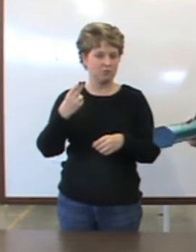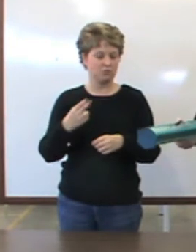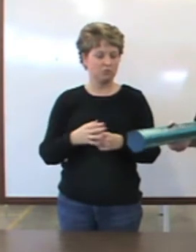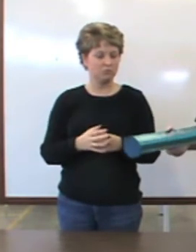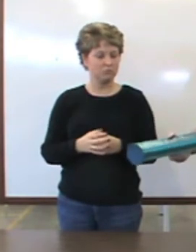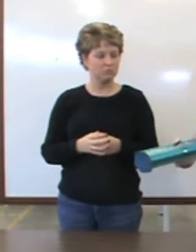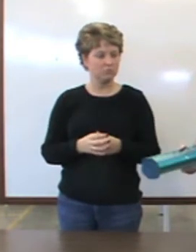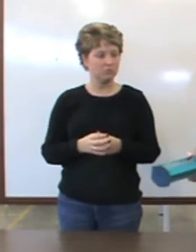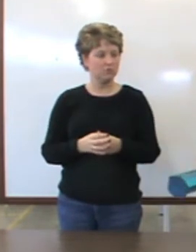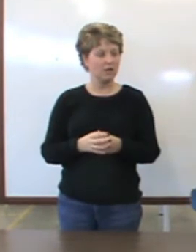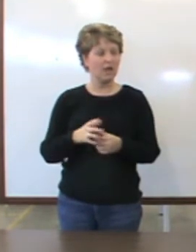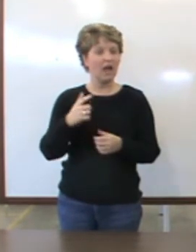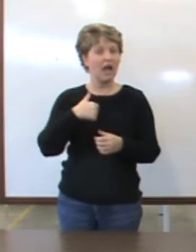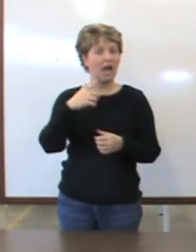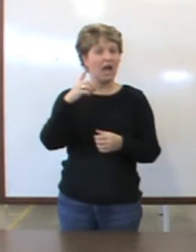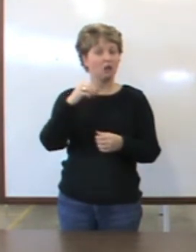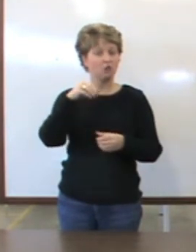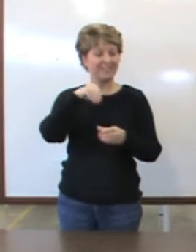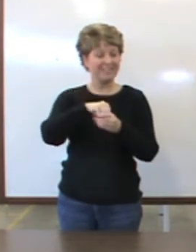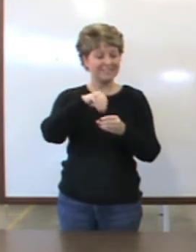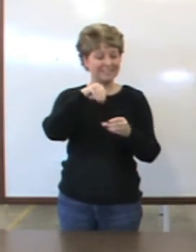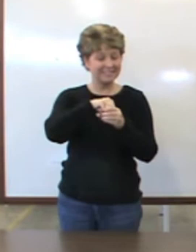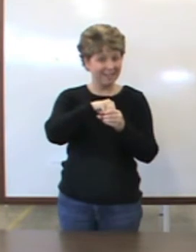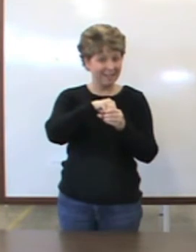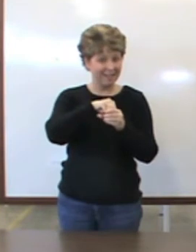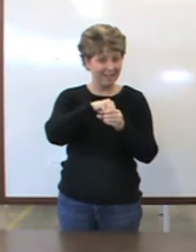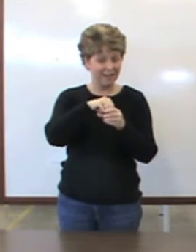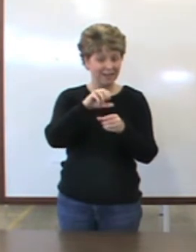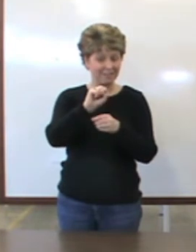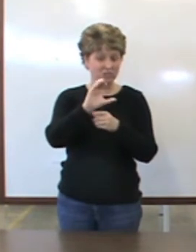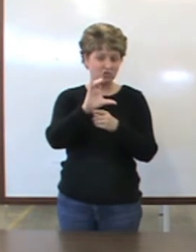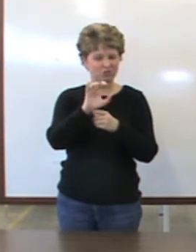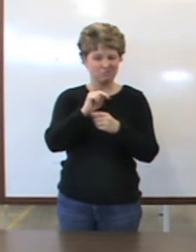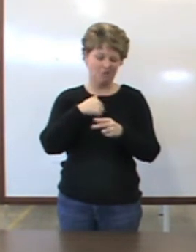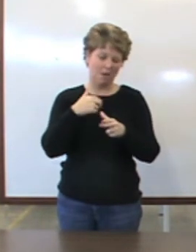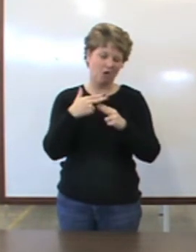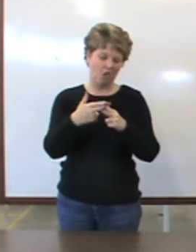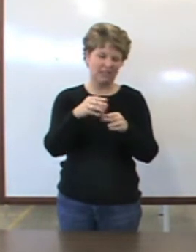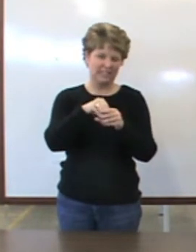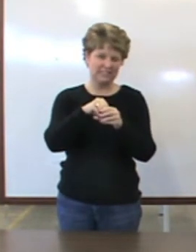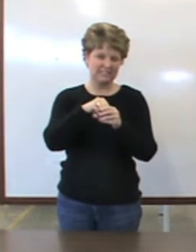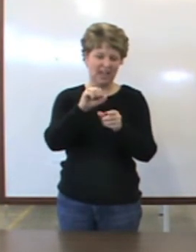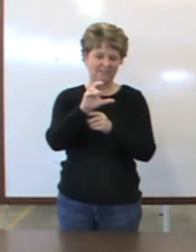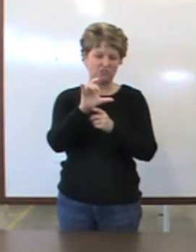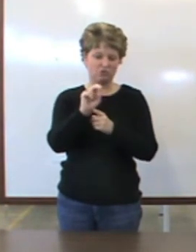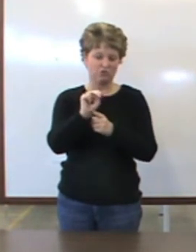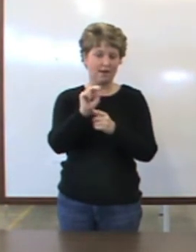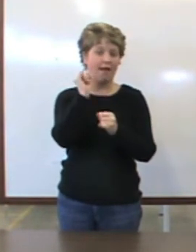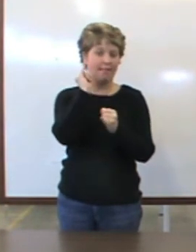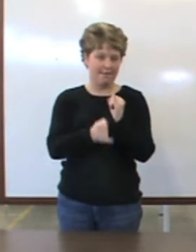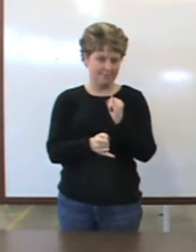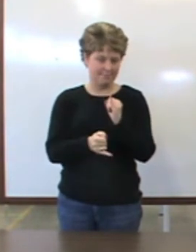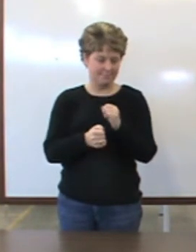mesh. I do the inside, this is called the inside of the screen, or I'm calling it the inside of the screen last.